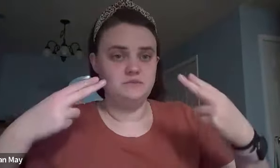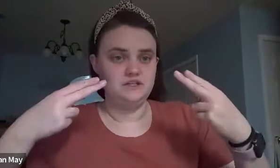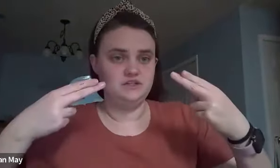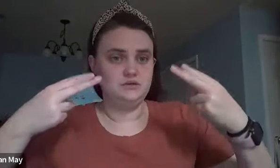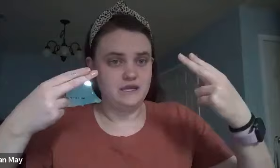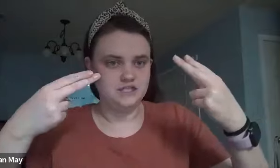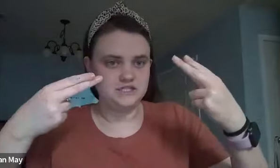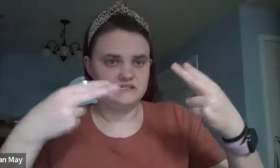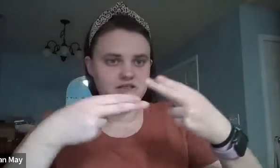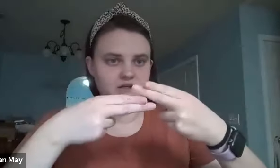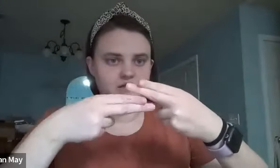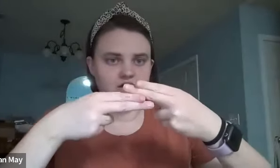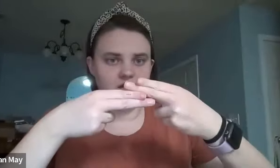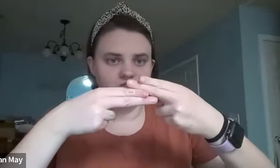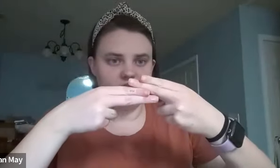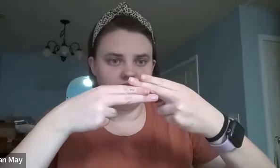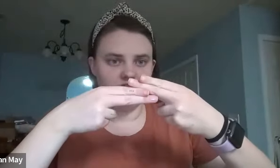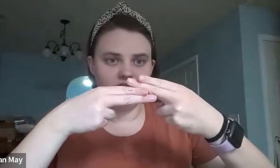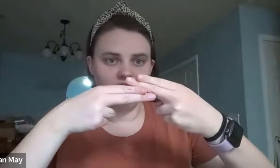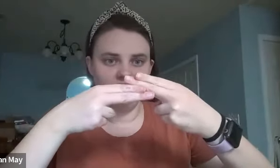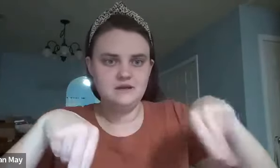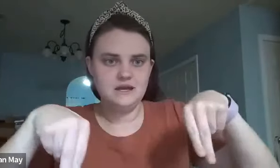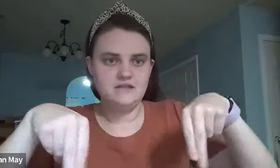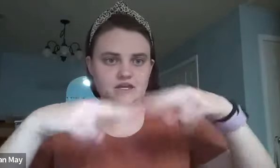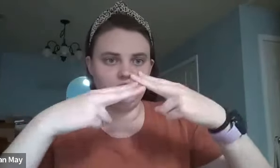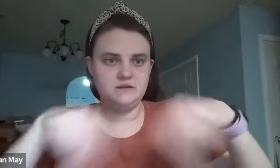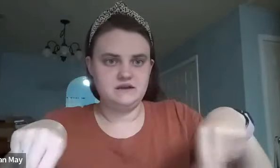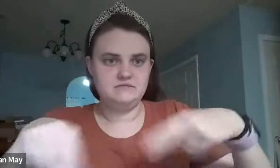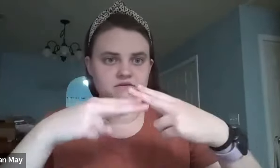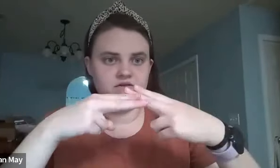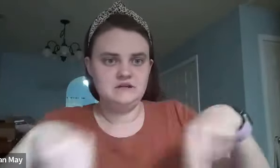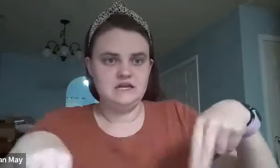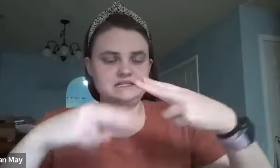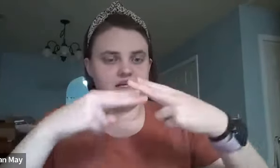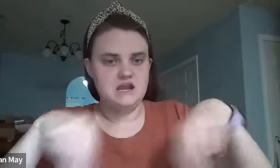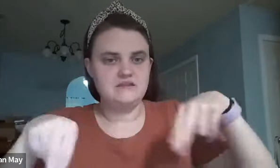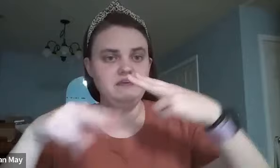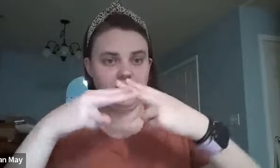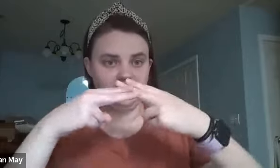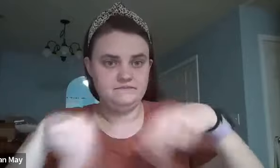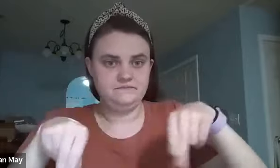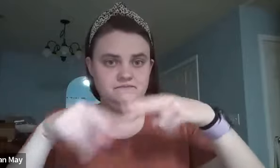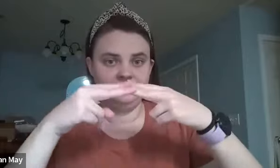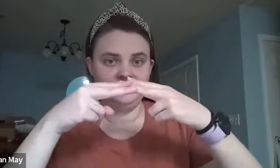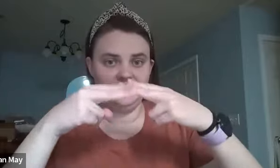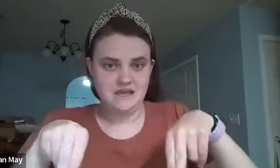be 2 H's. Gonna have them on top of each other, and then you bring them down. And it's like cracking the egg.